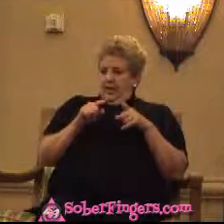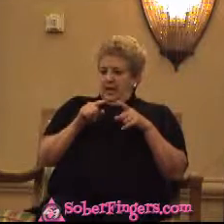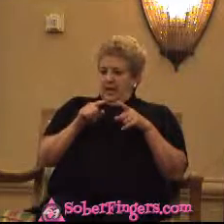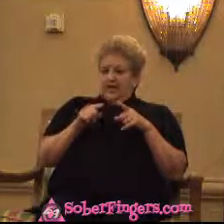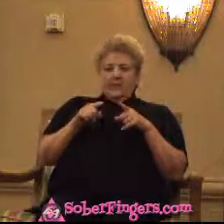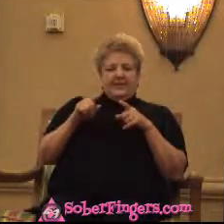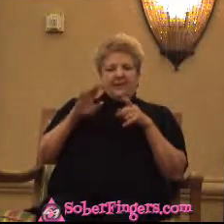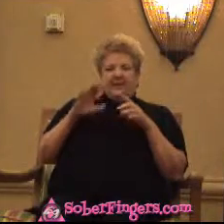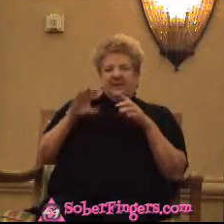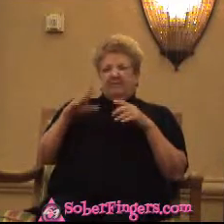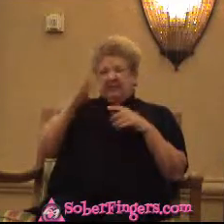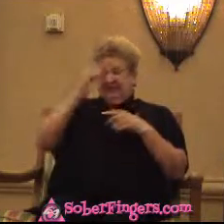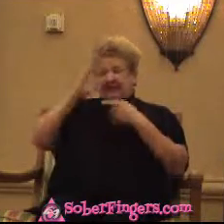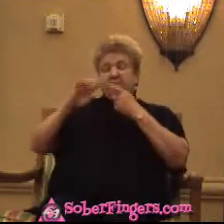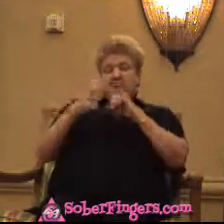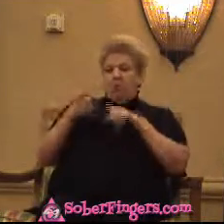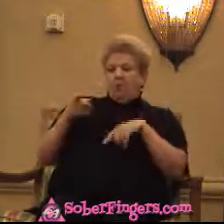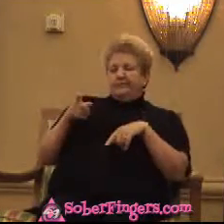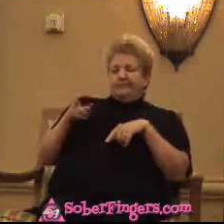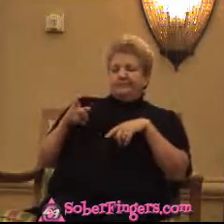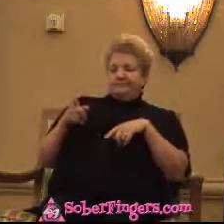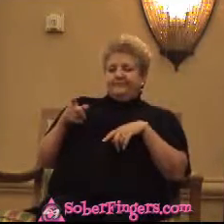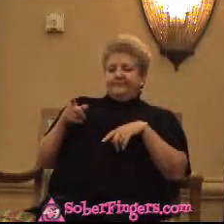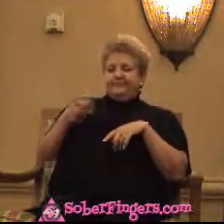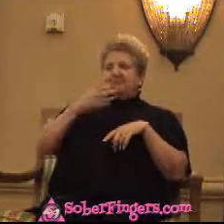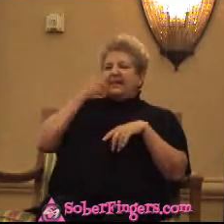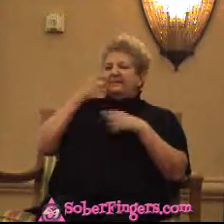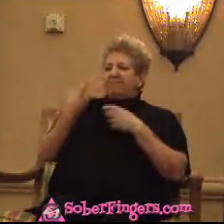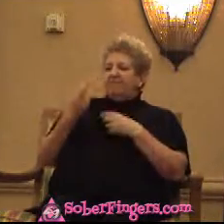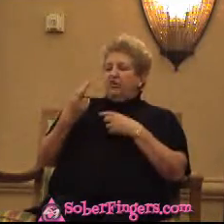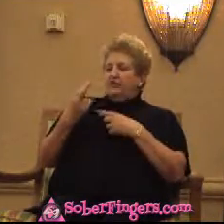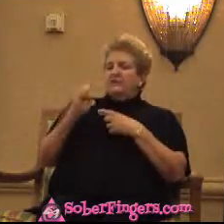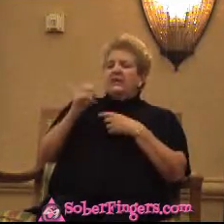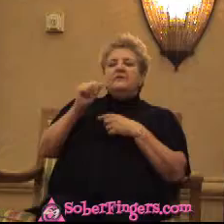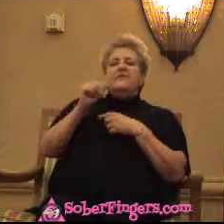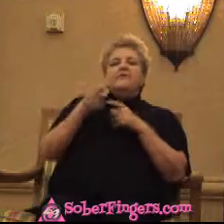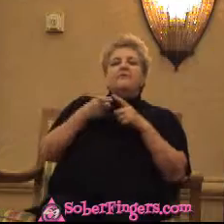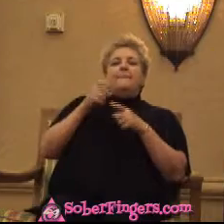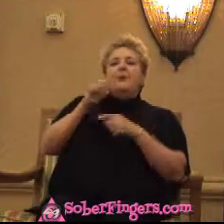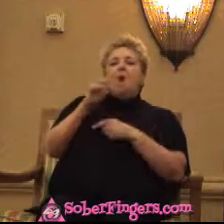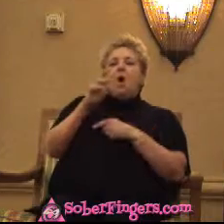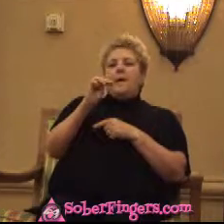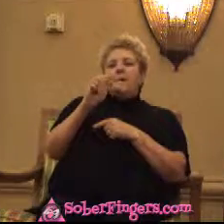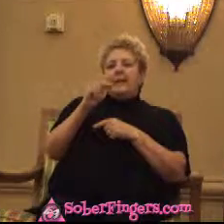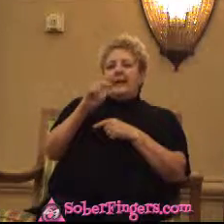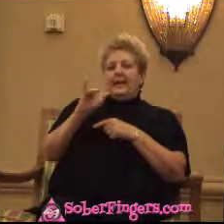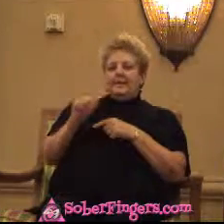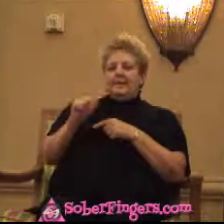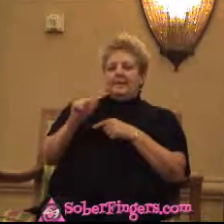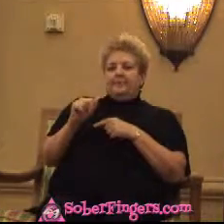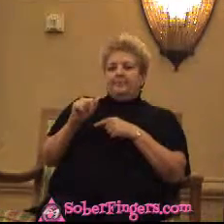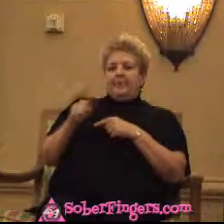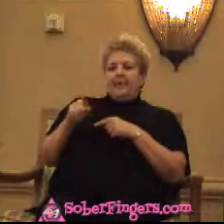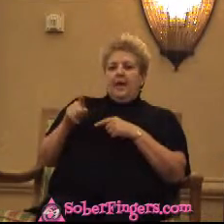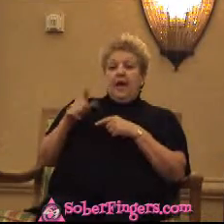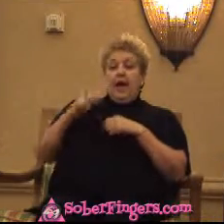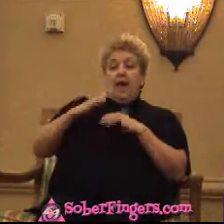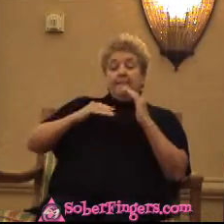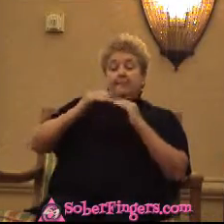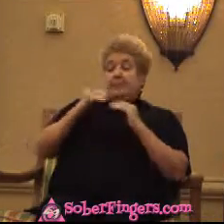guy, and his family owned this really successful Armenian restaurant in Sacramento. In fact, I built this restaurant for him. And